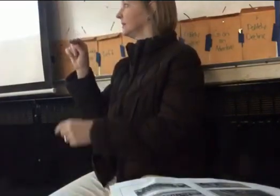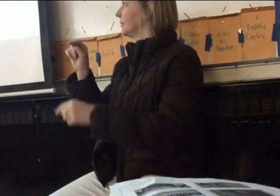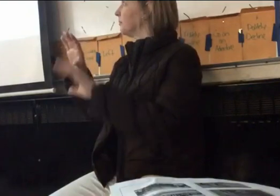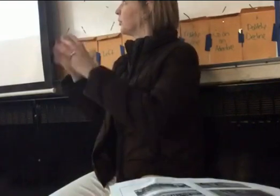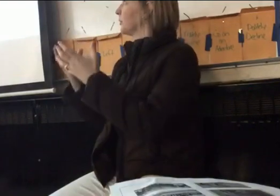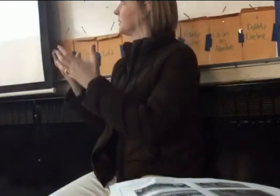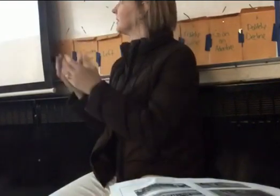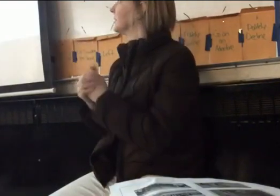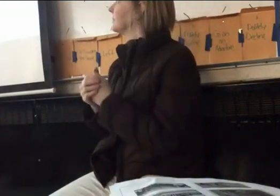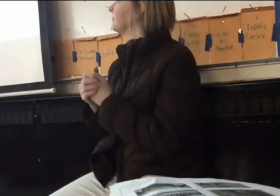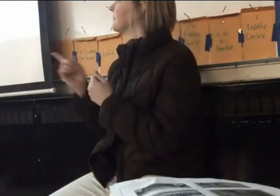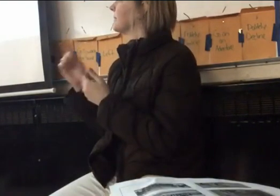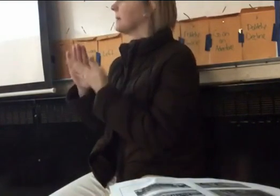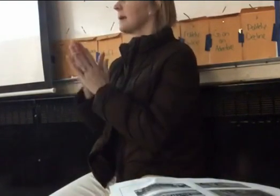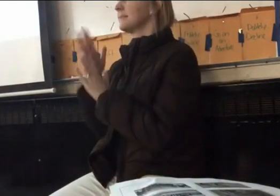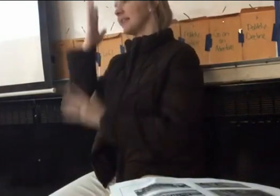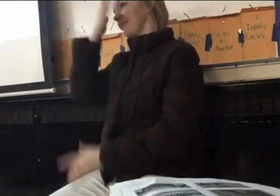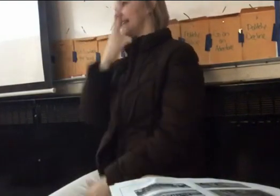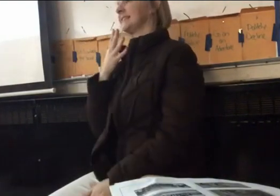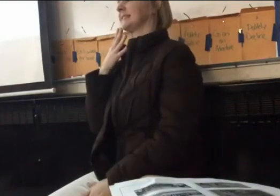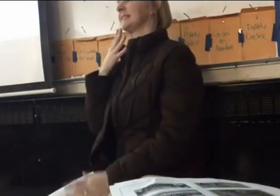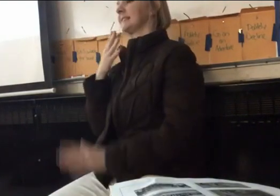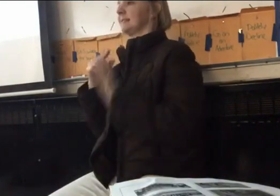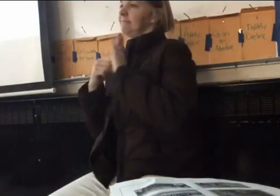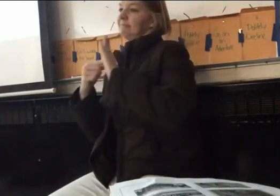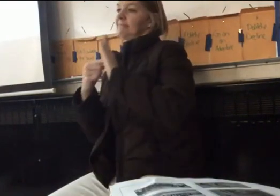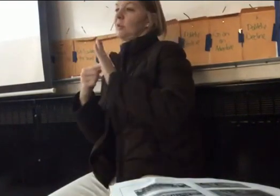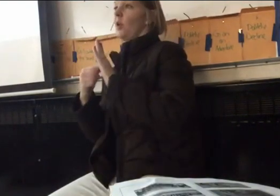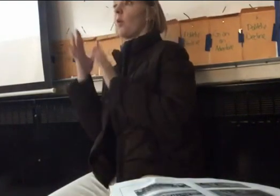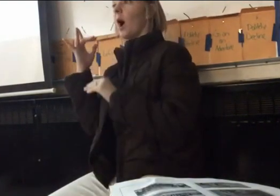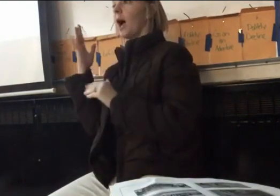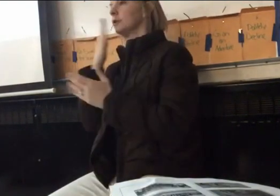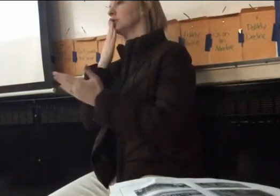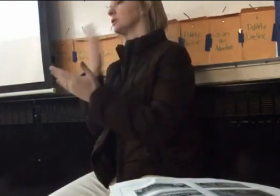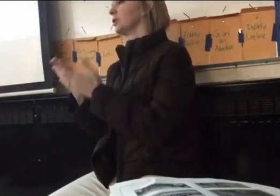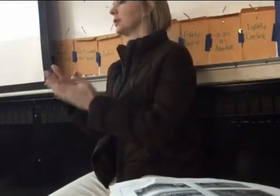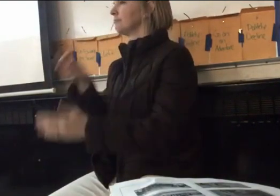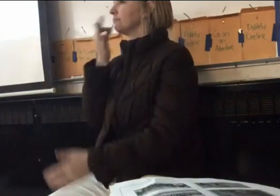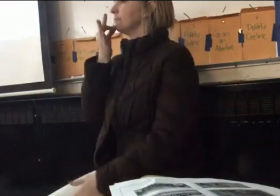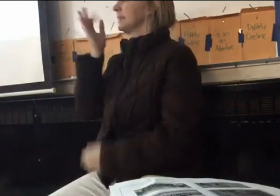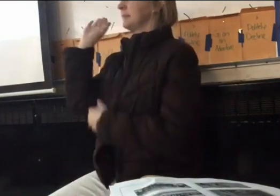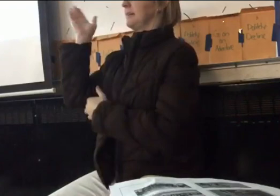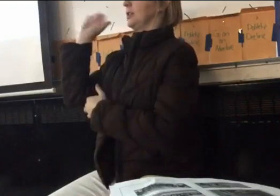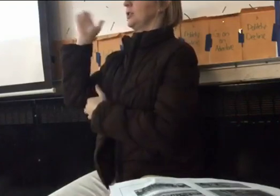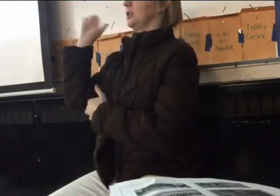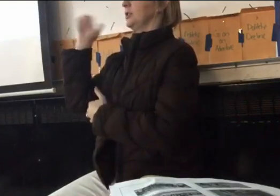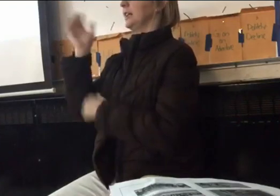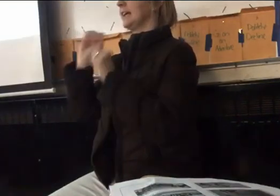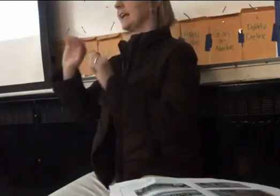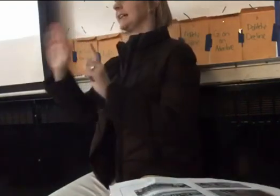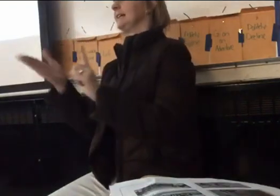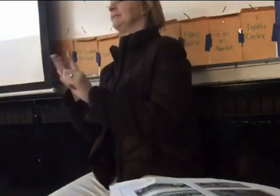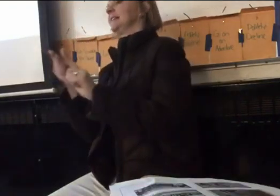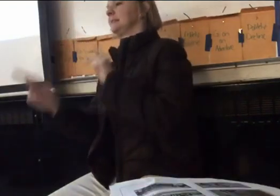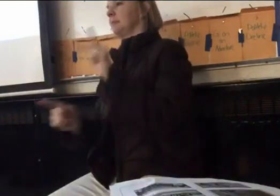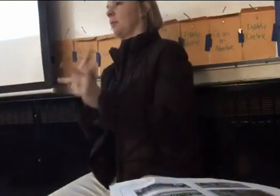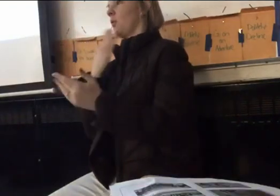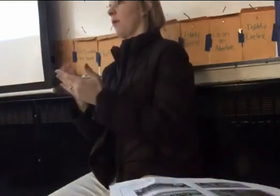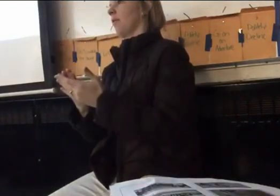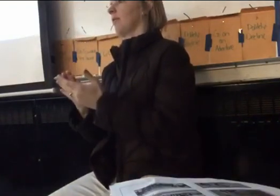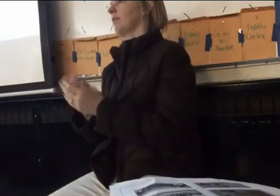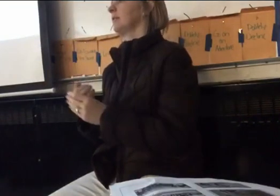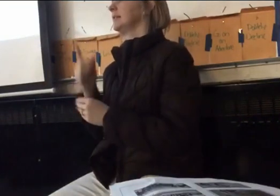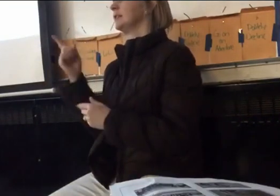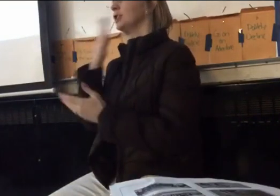populists. Now, basically, this is because he's a really great speaker. He knows how to be able to convince people of his way. Now, what happens is